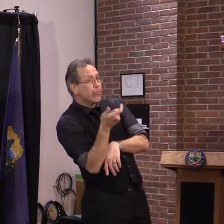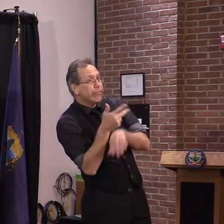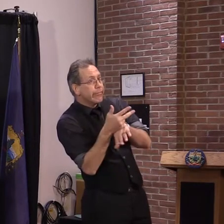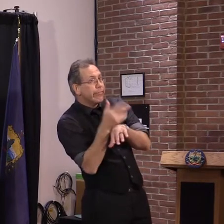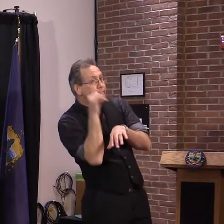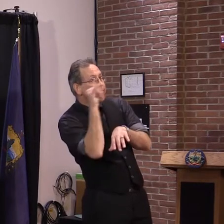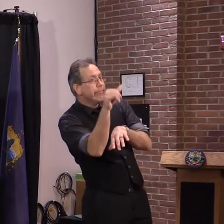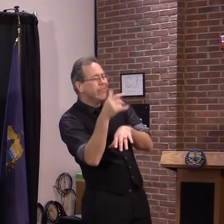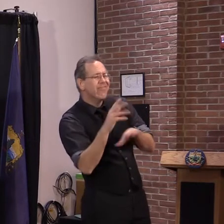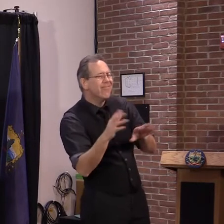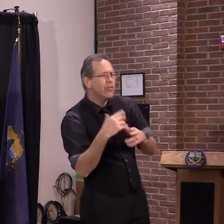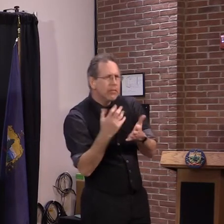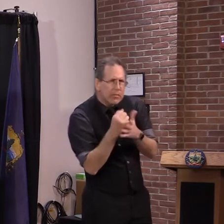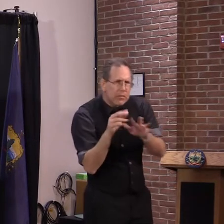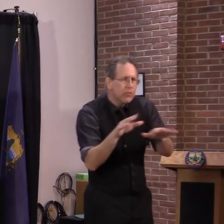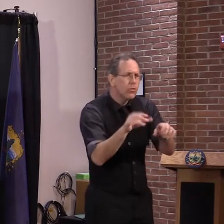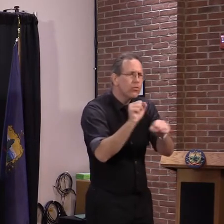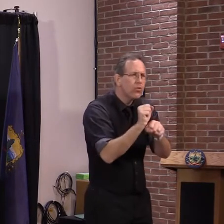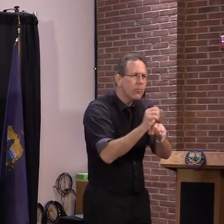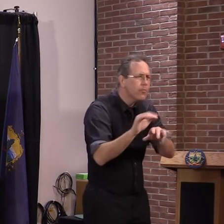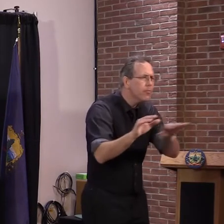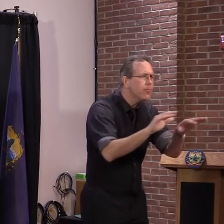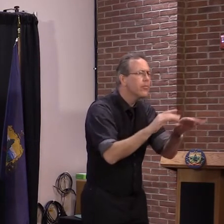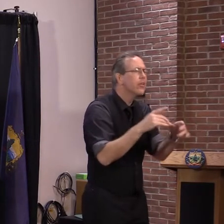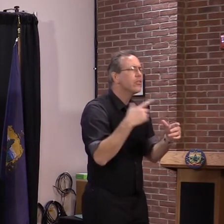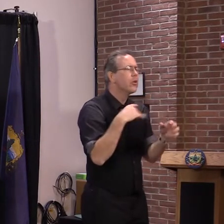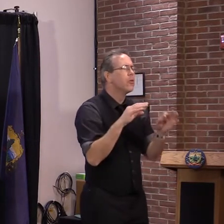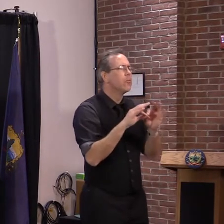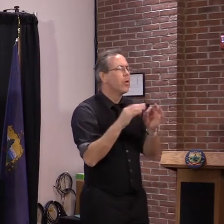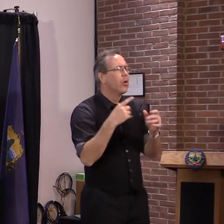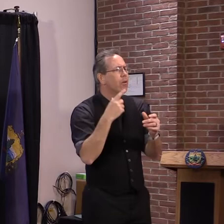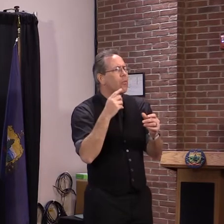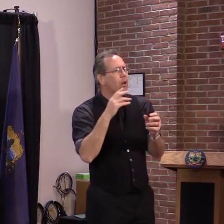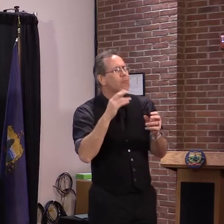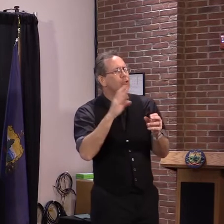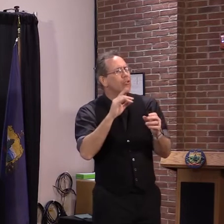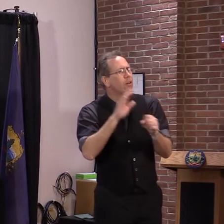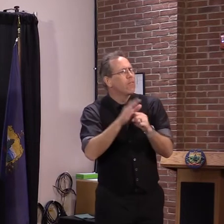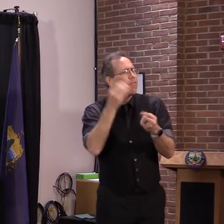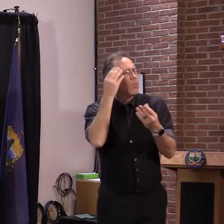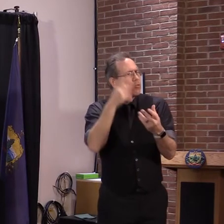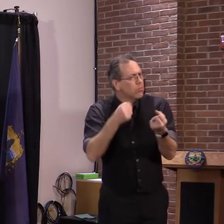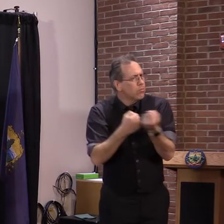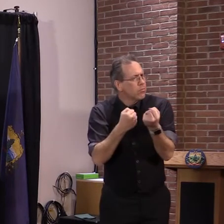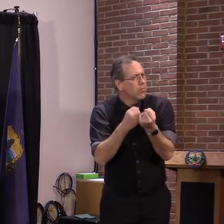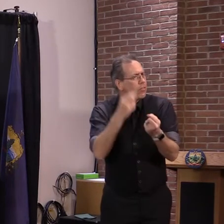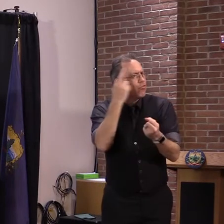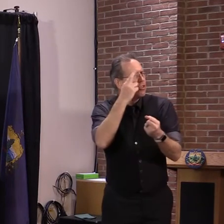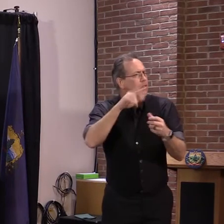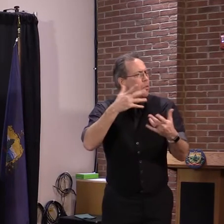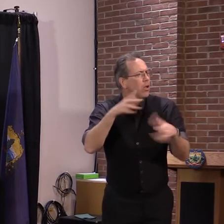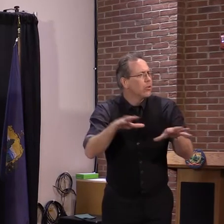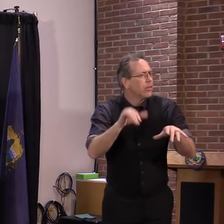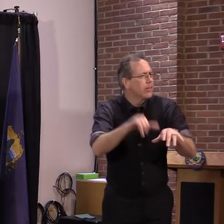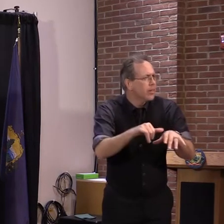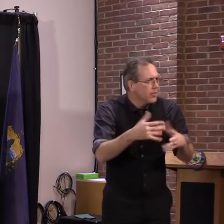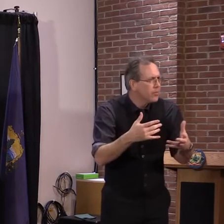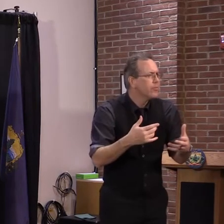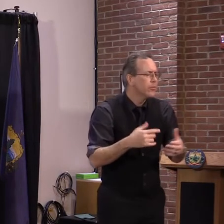the information that we've got, and then they continue to yield results, and it's something I think that makes sense to